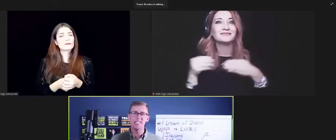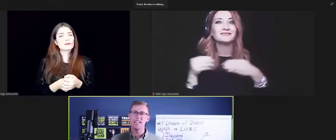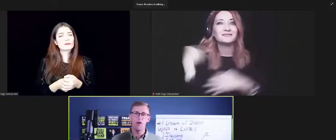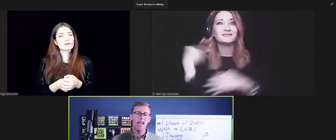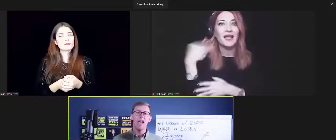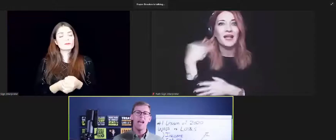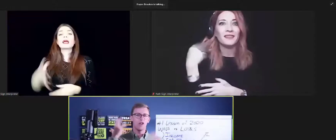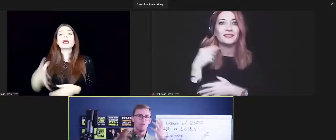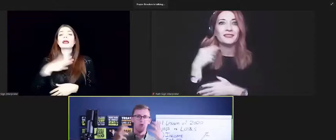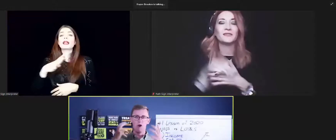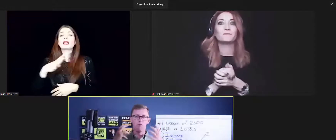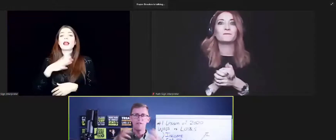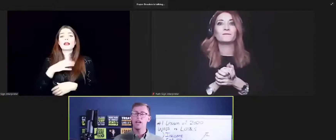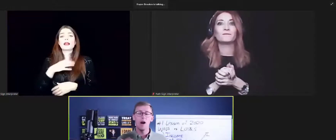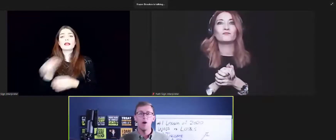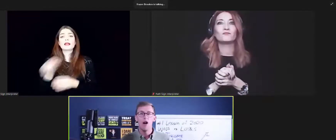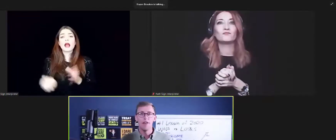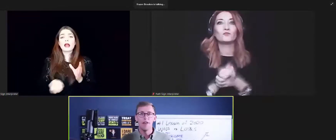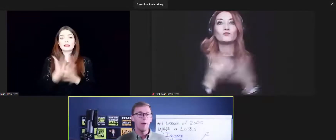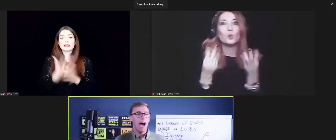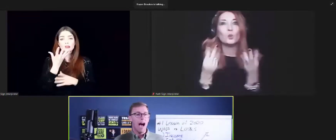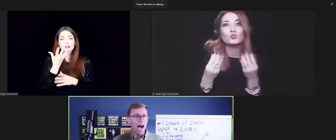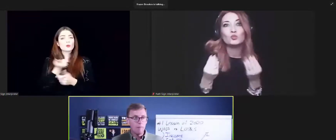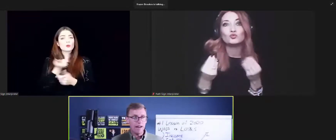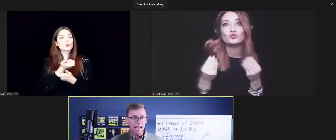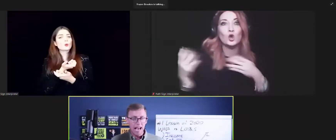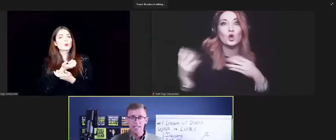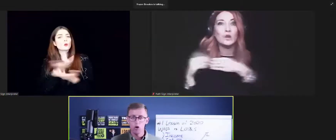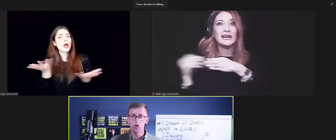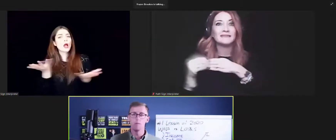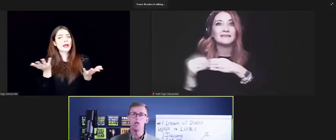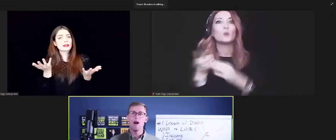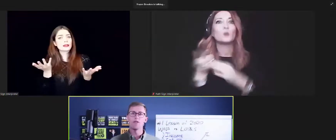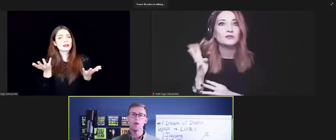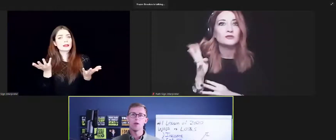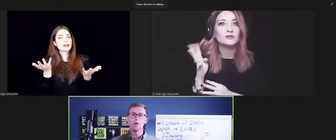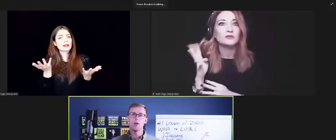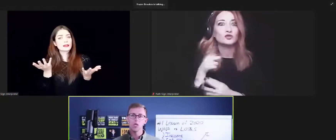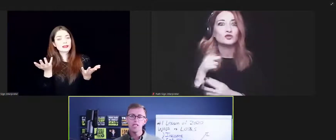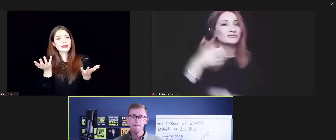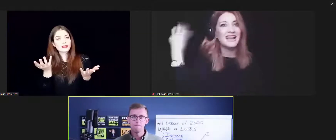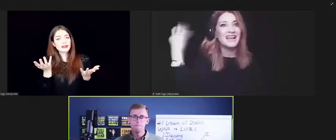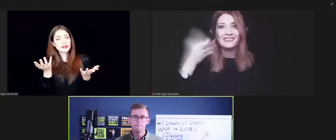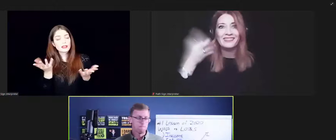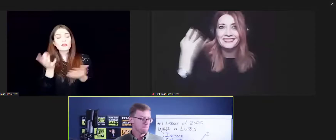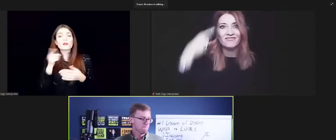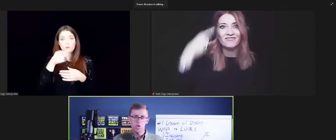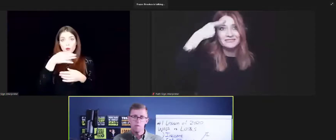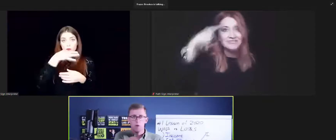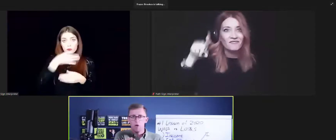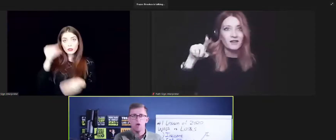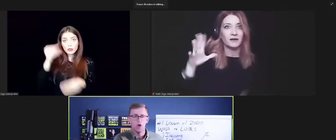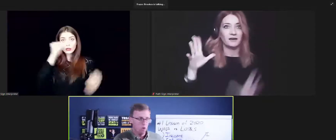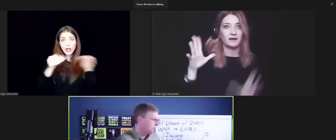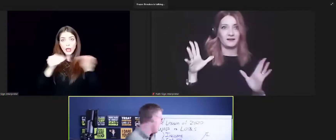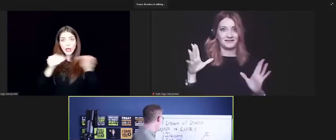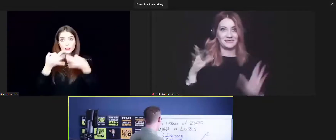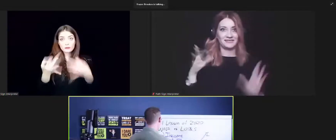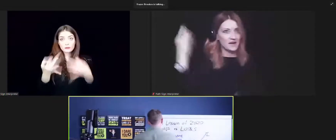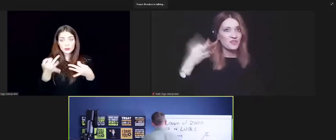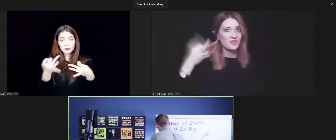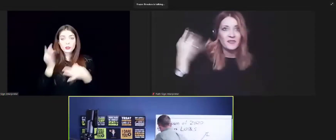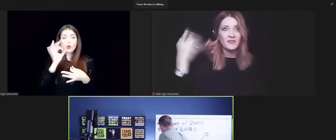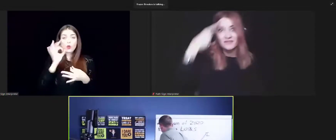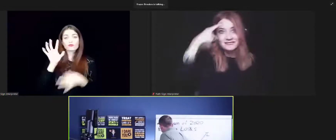then great. If you can roughly figure it out, then great. How many active customers did you have in 2020? It's simple. It's just a number, right? And